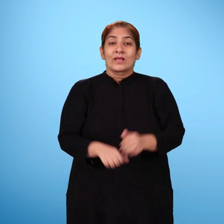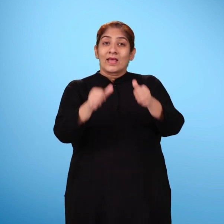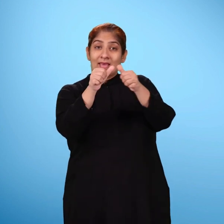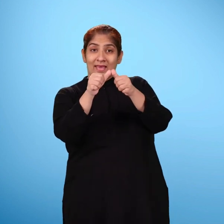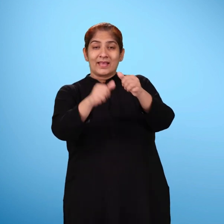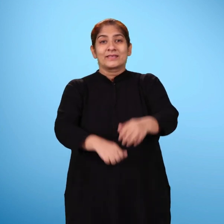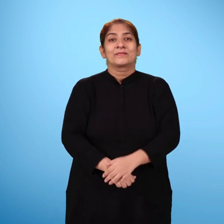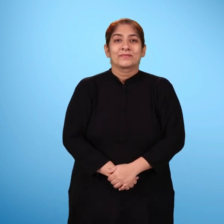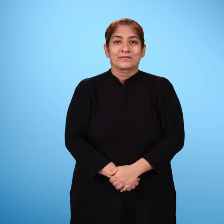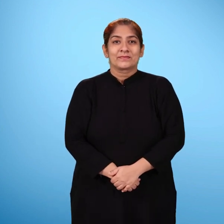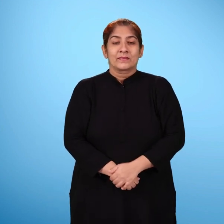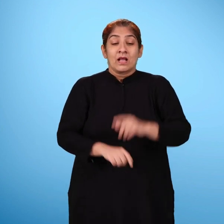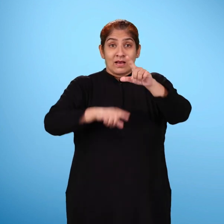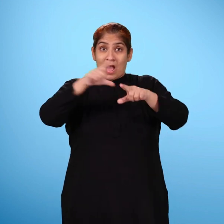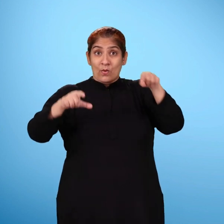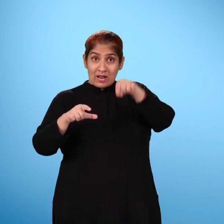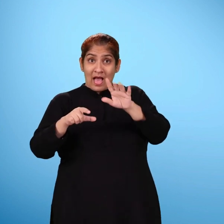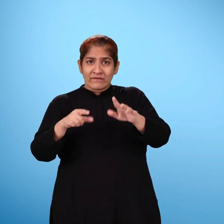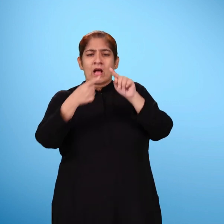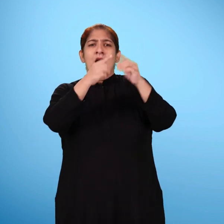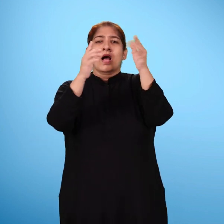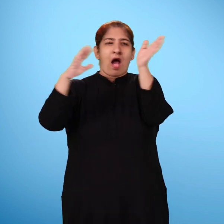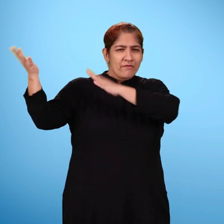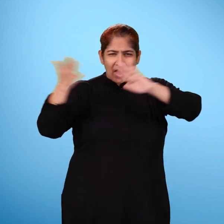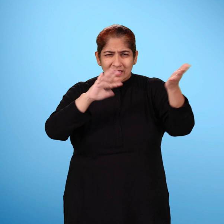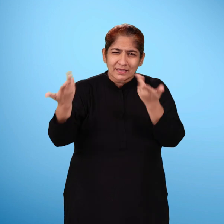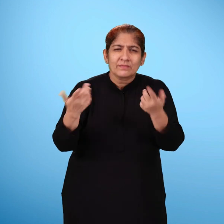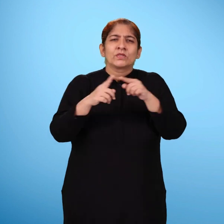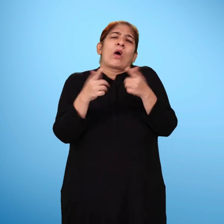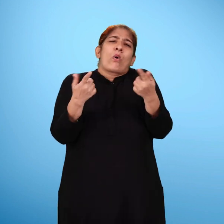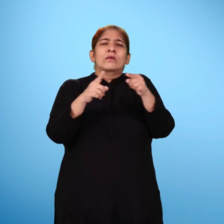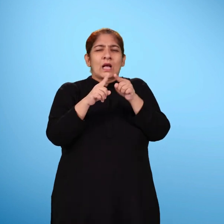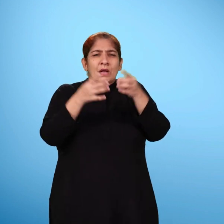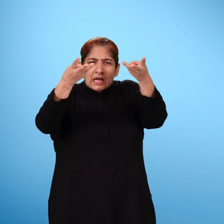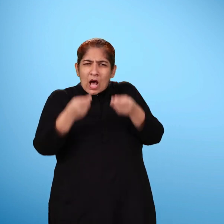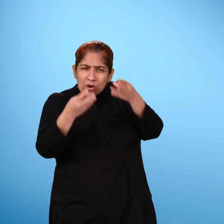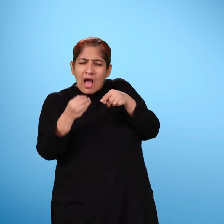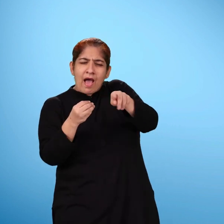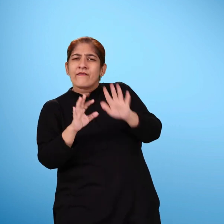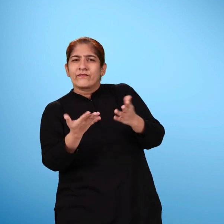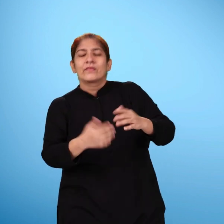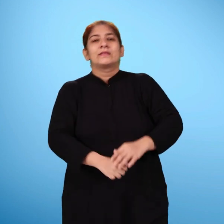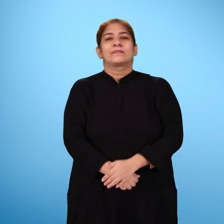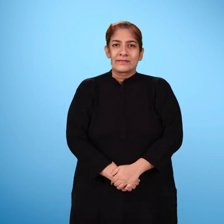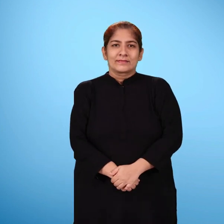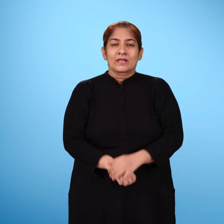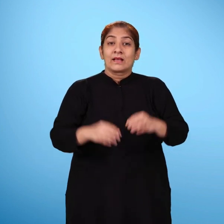Option A. Languages, environmental studies and mathematics. Option